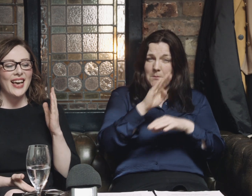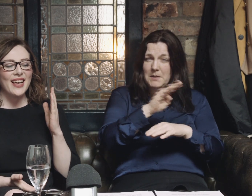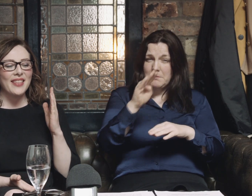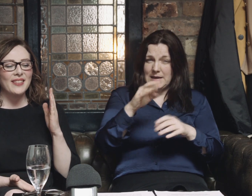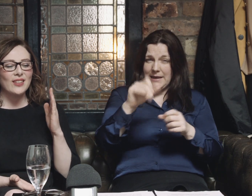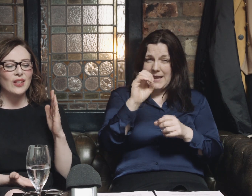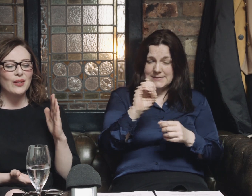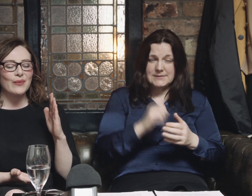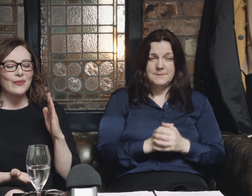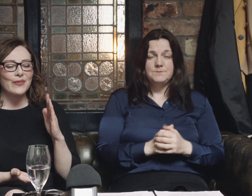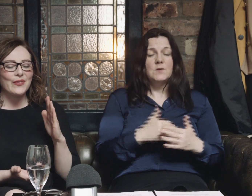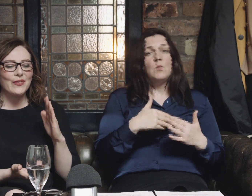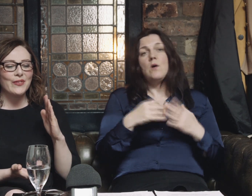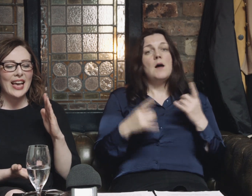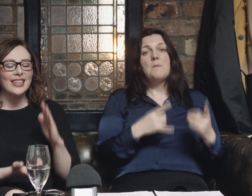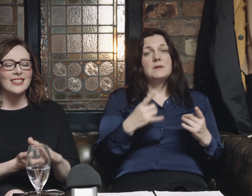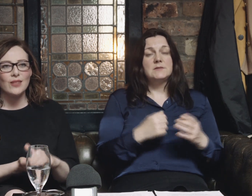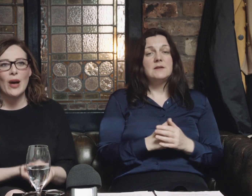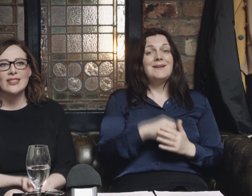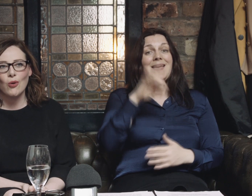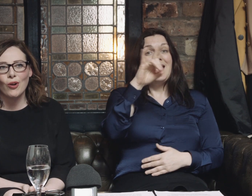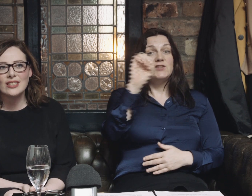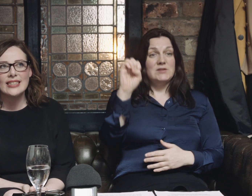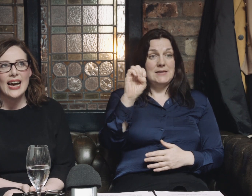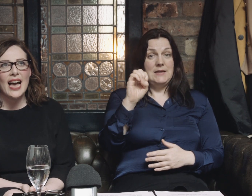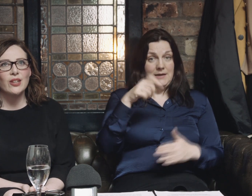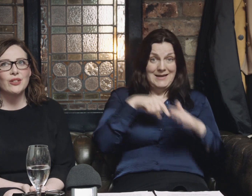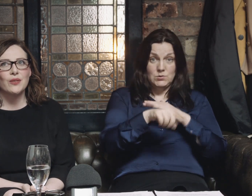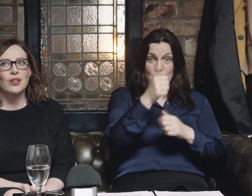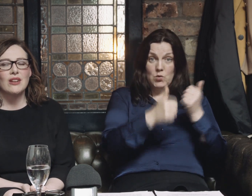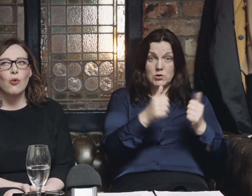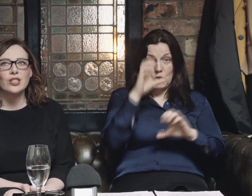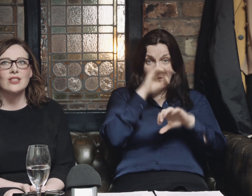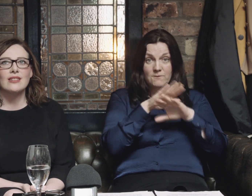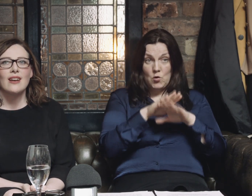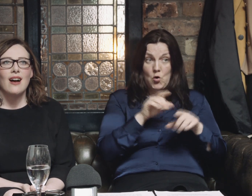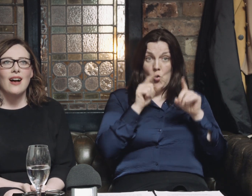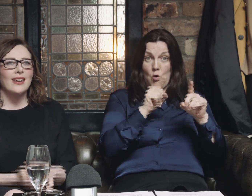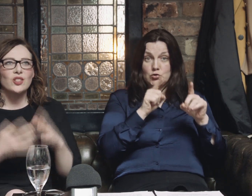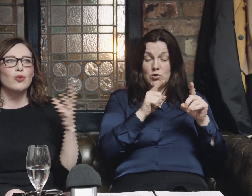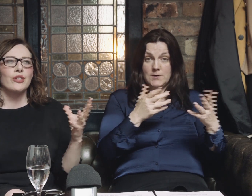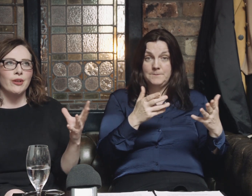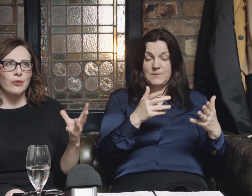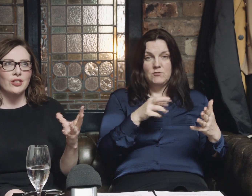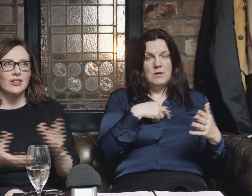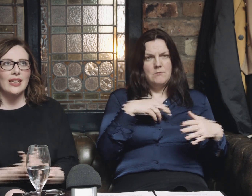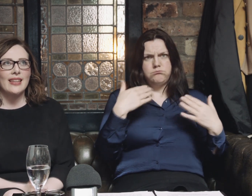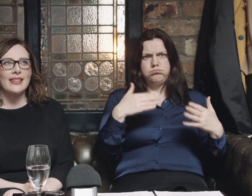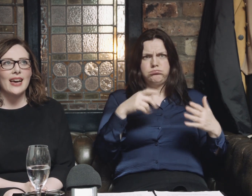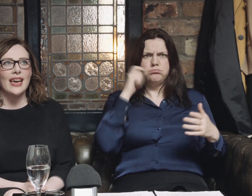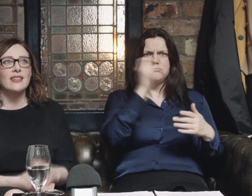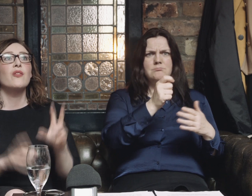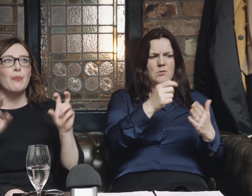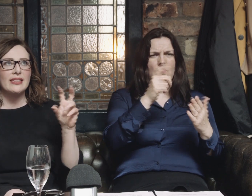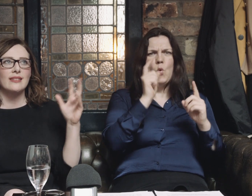briefly, the HSE went to court and looked for orders, extraordinary orders